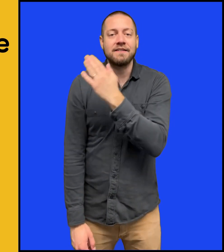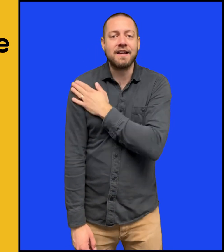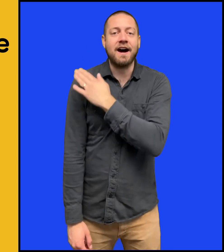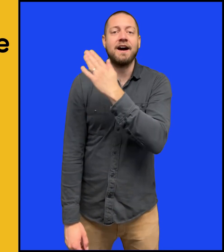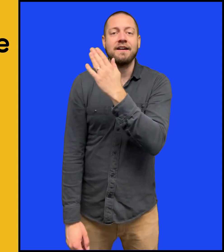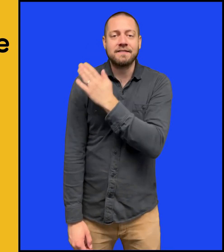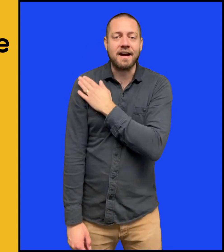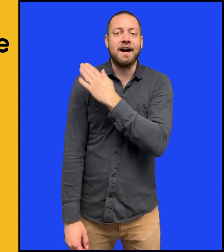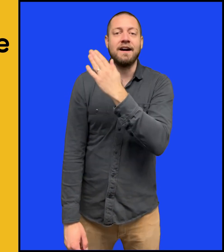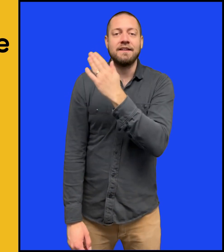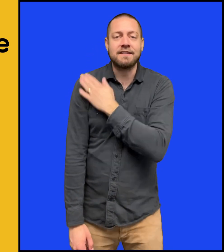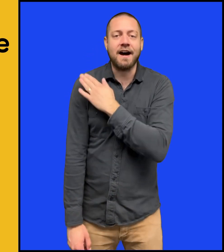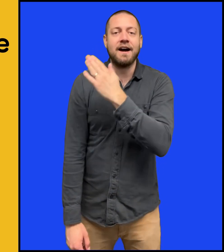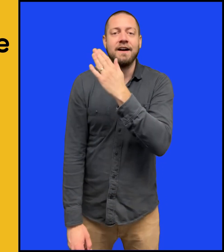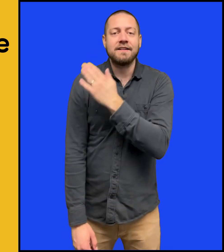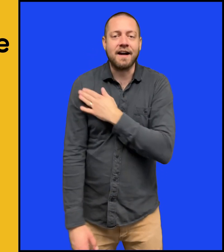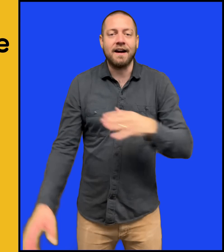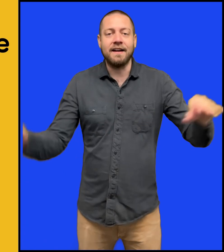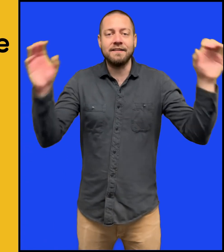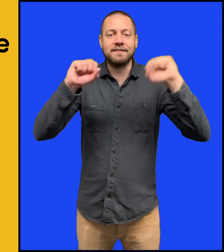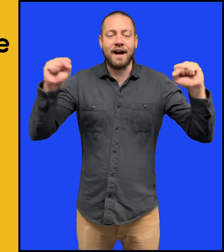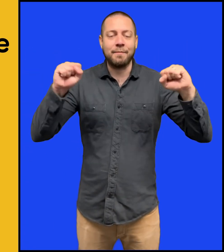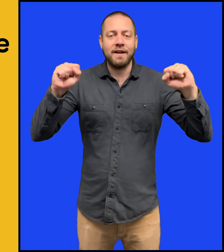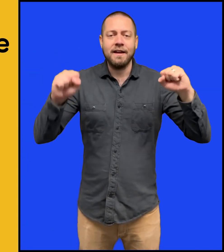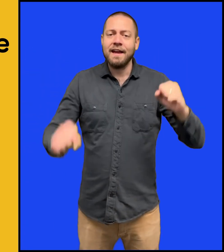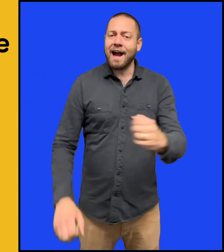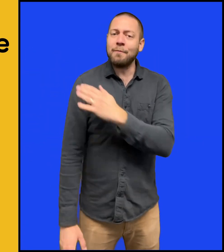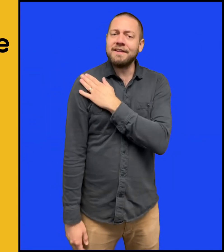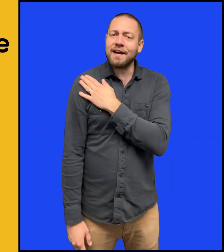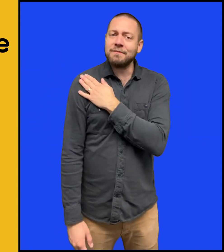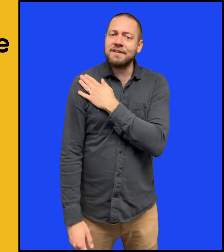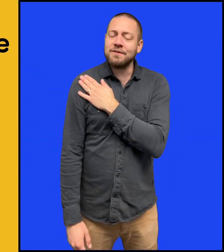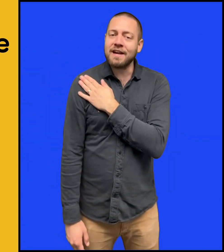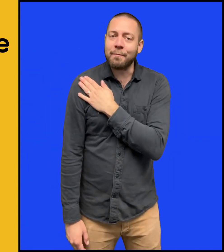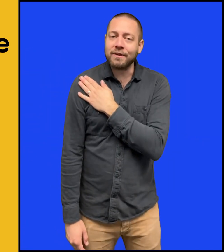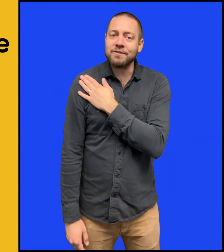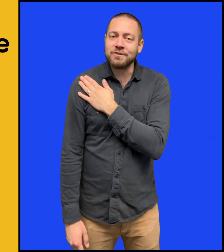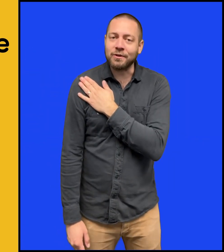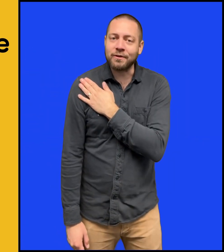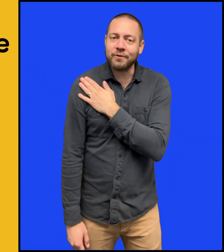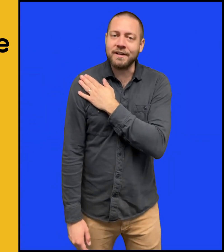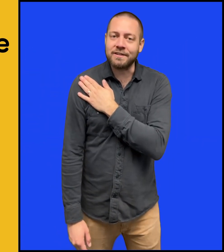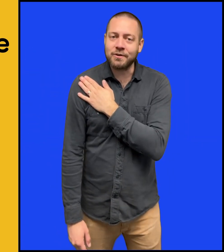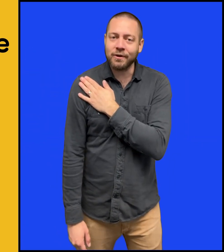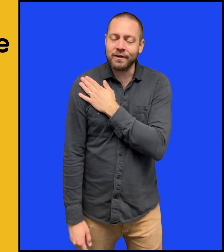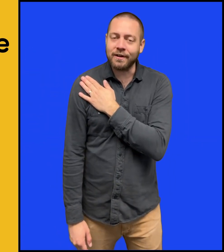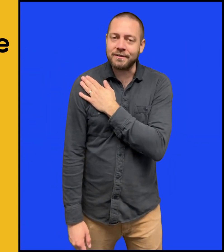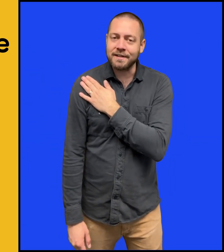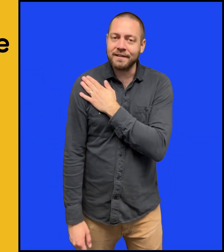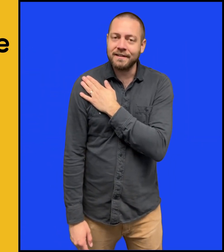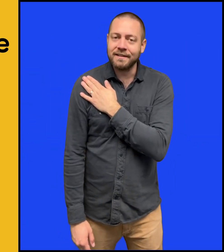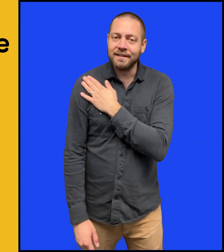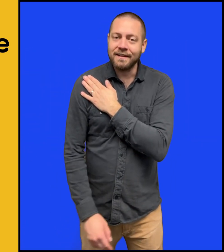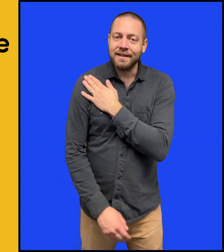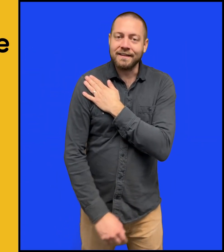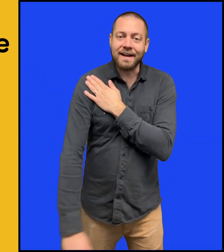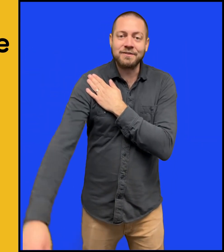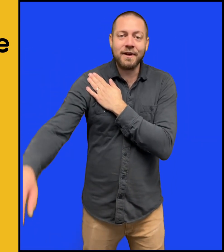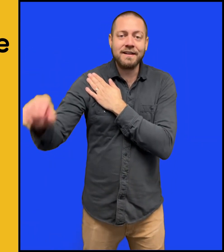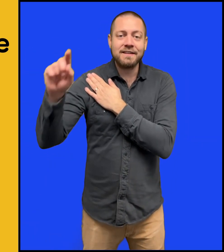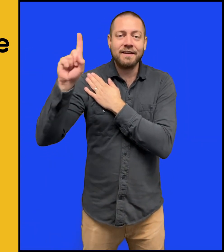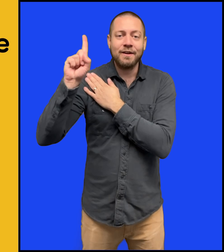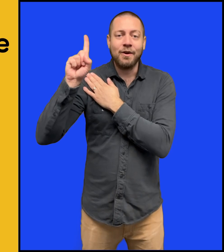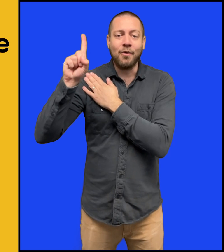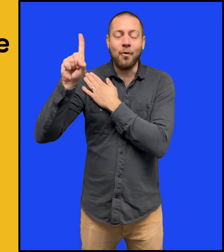ta, ta, ta, ta, ta, and stop. How many times did you tap on your shoulder for each quarter note?